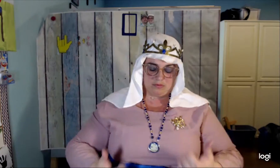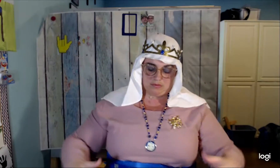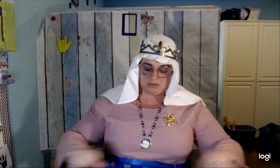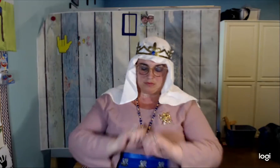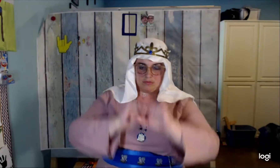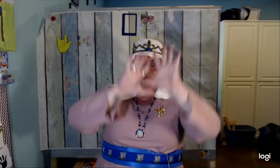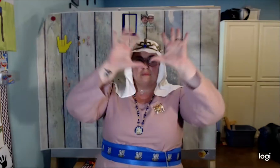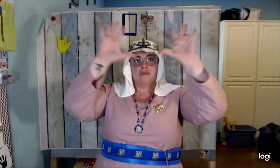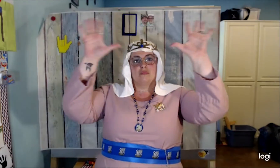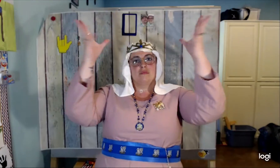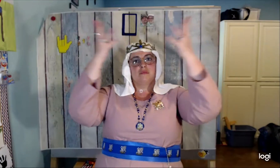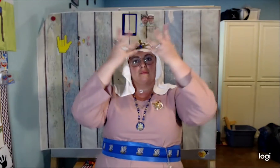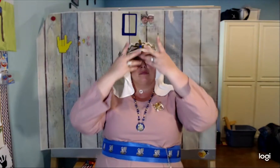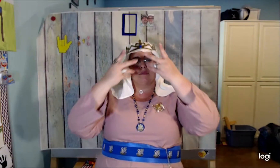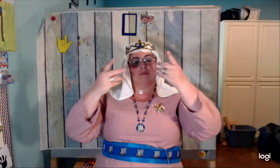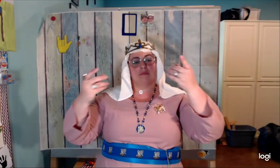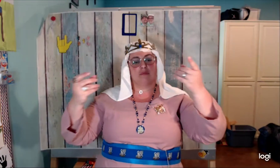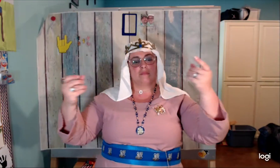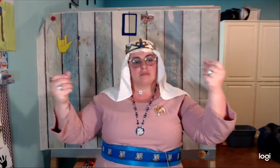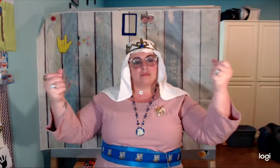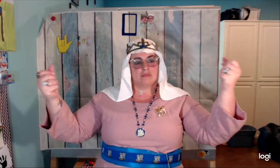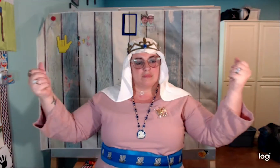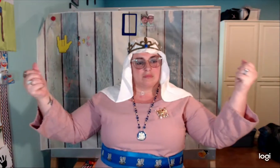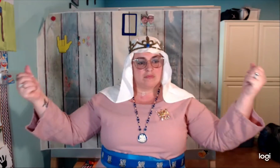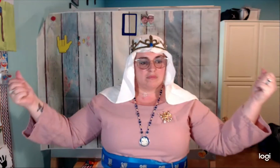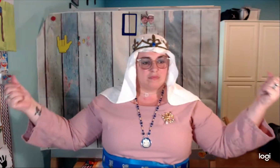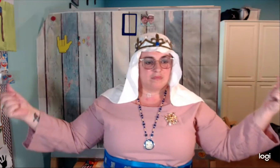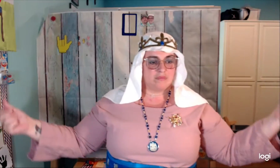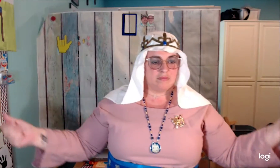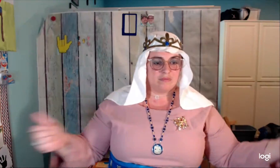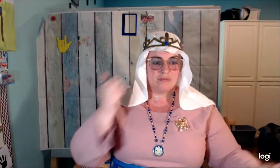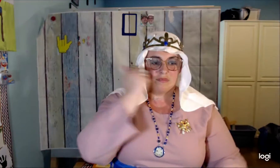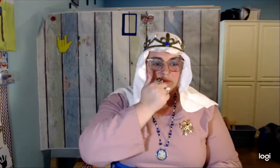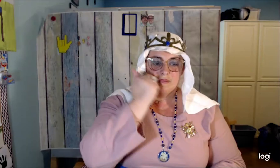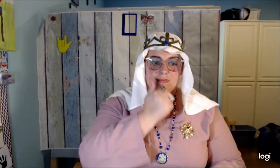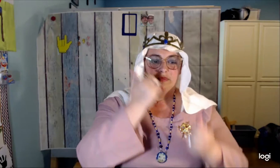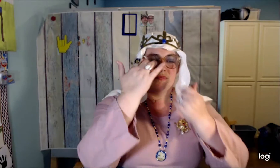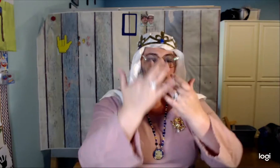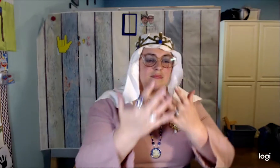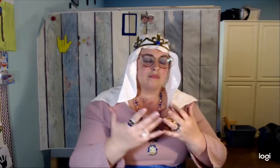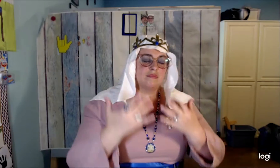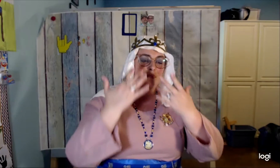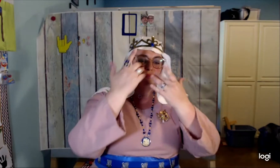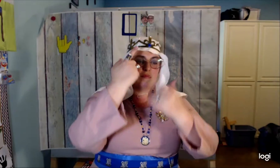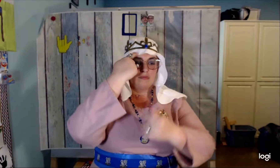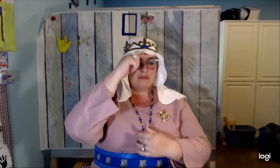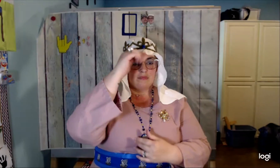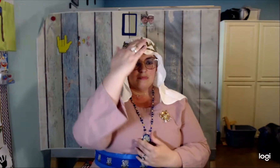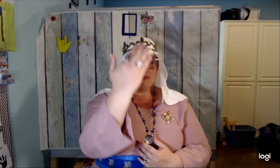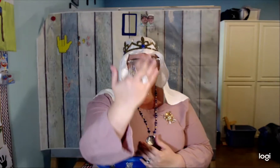now my light is gone. Every day I'd wait for